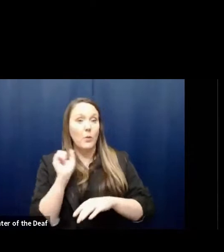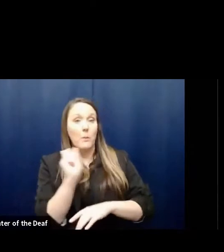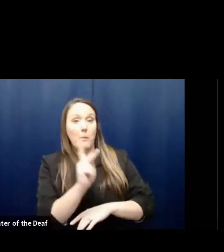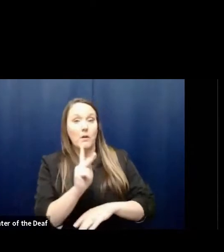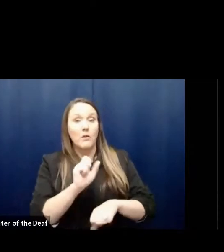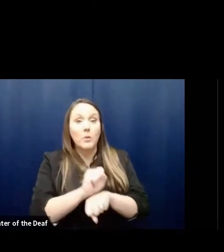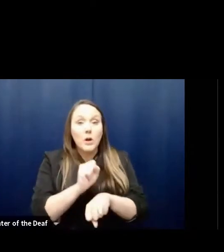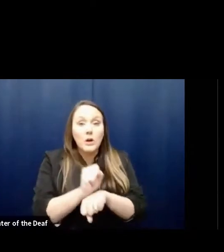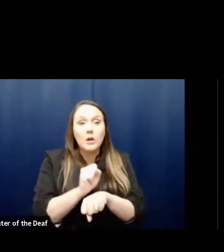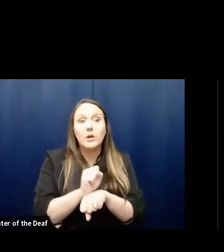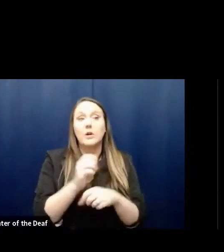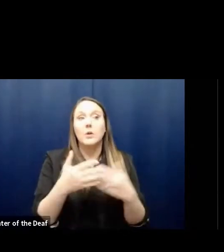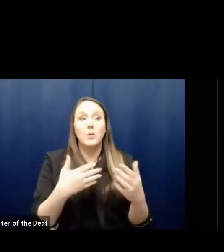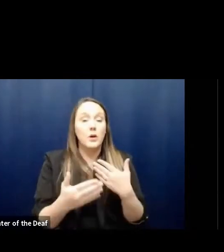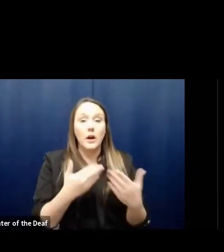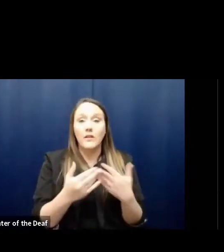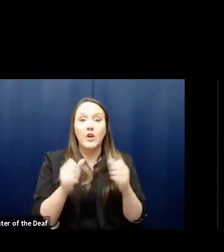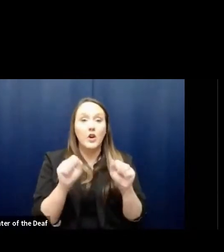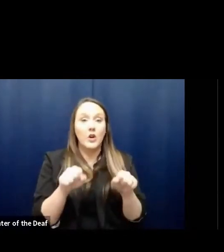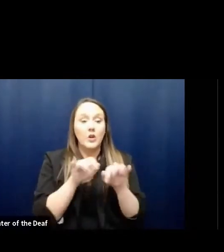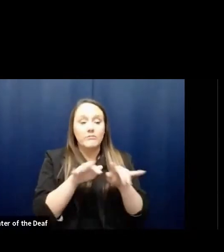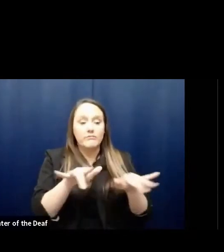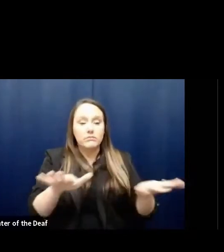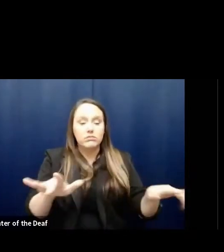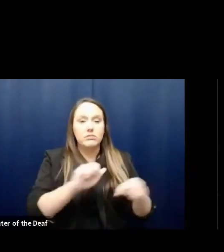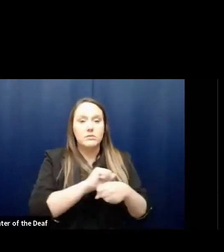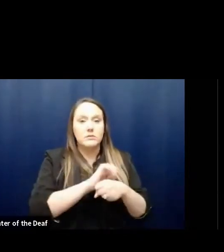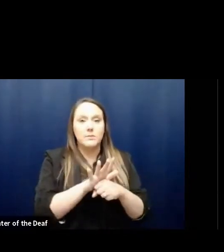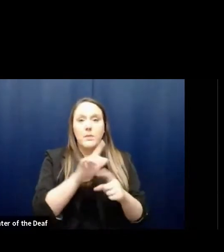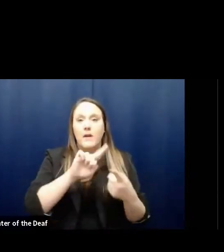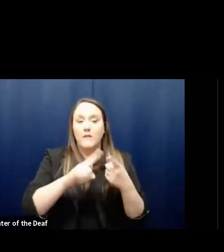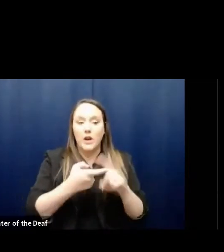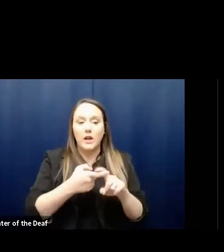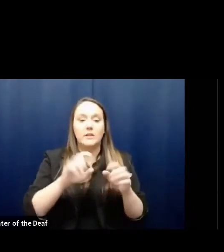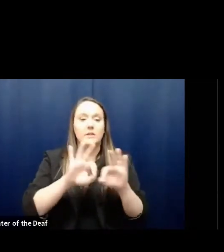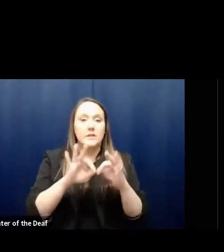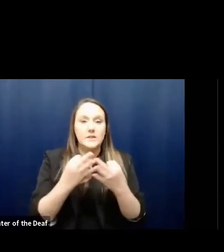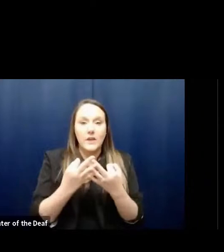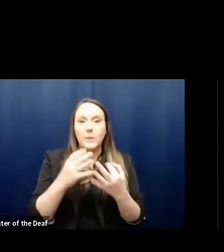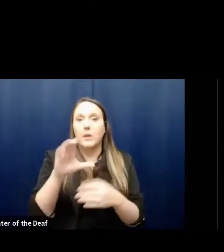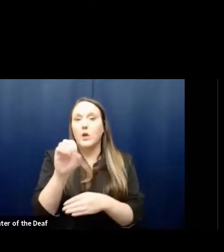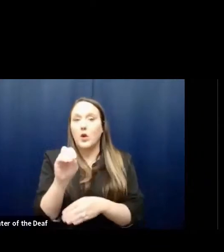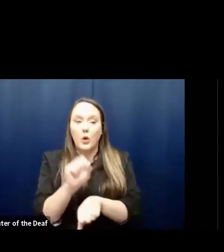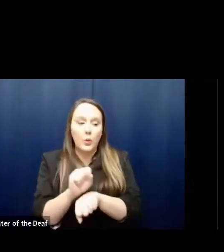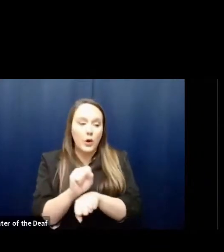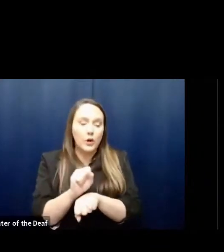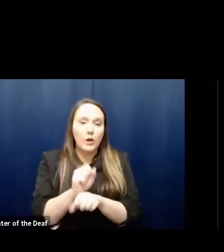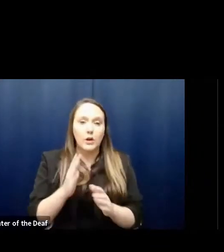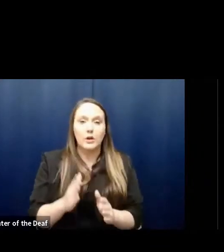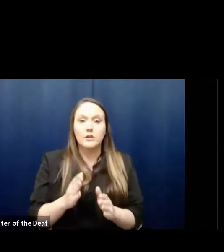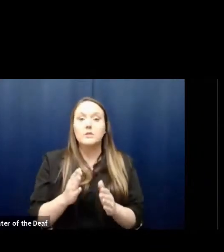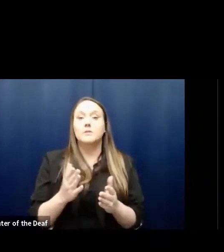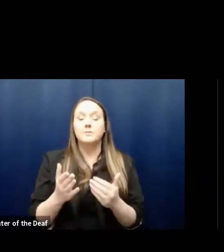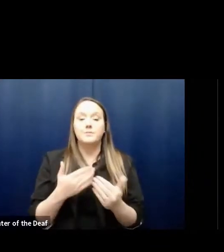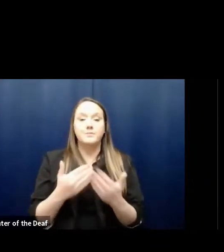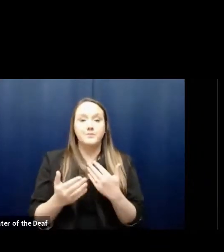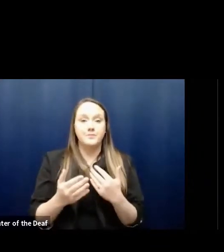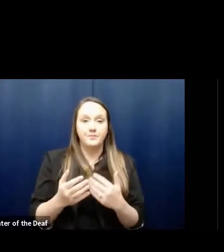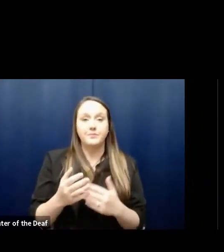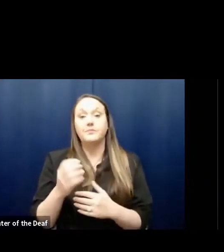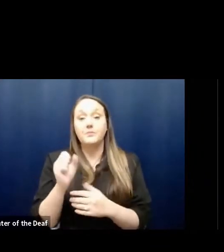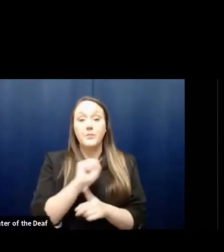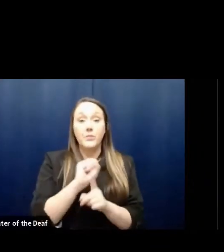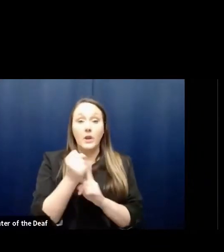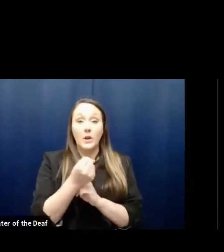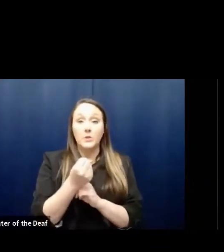have spread COVID-19 to his friends, family, and coworkers. The situation we provided